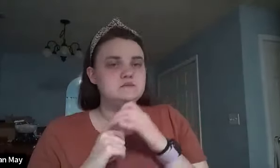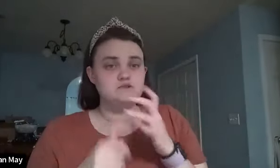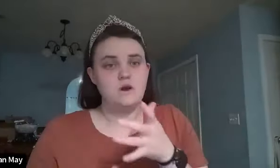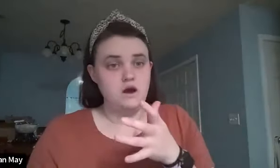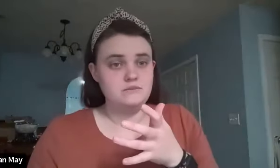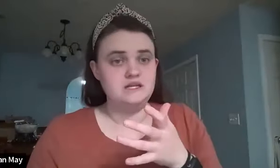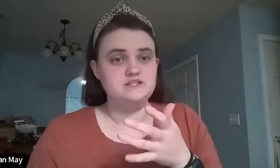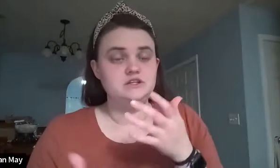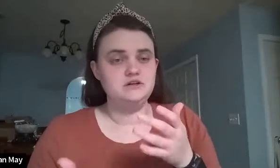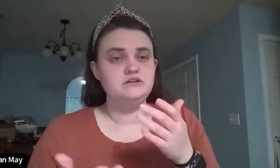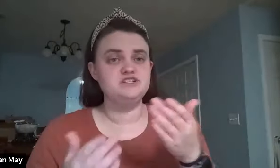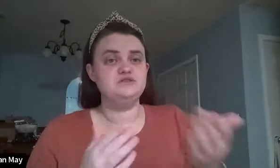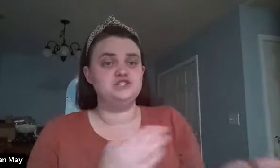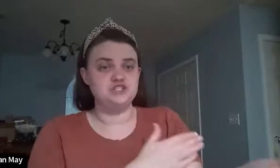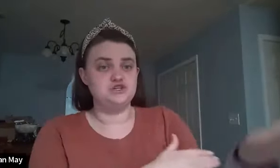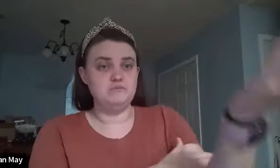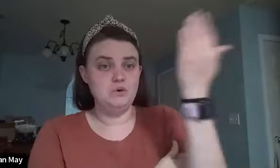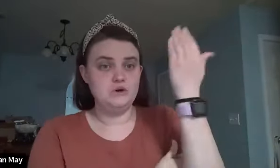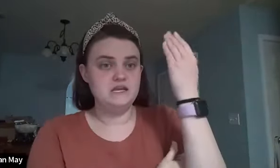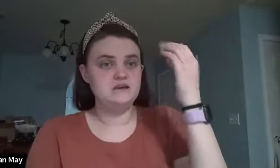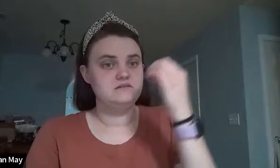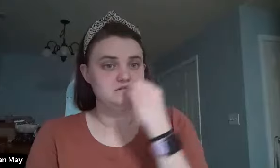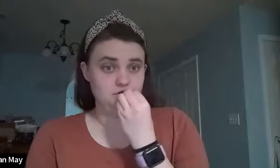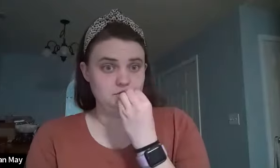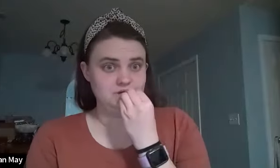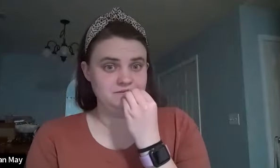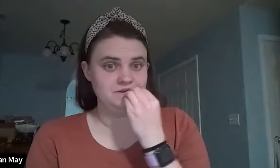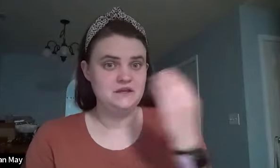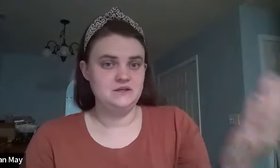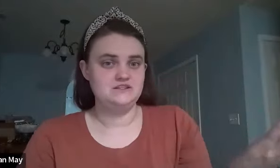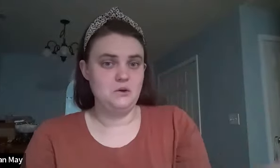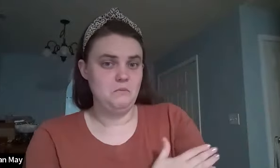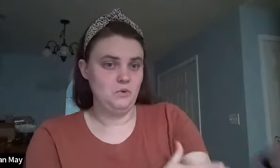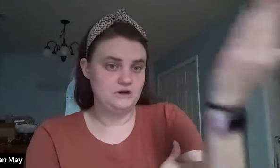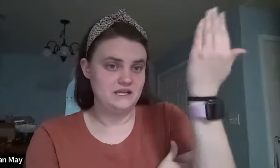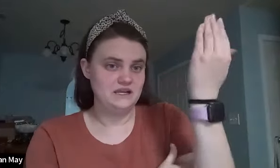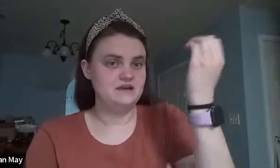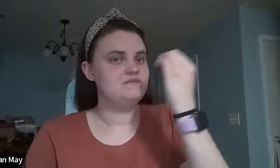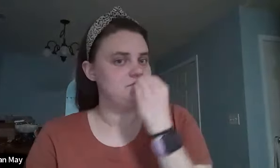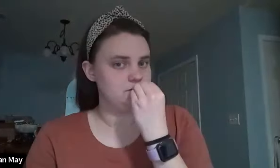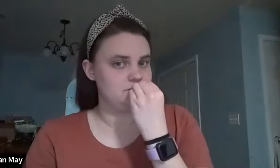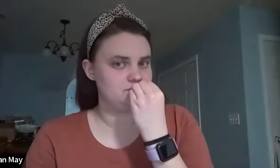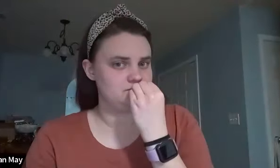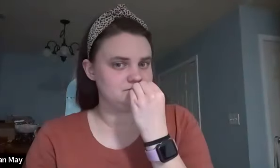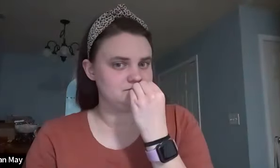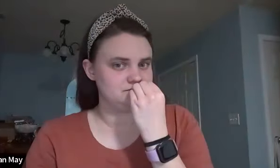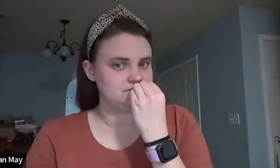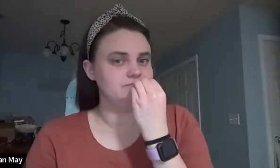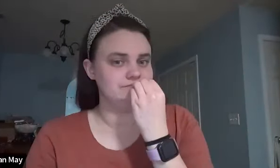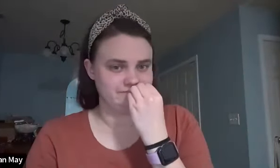most common is literally what you do is you just do morning food. So morning food.